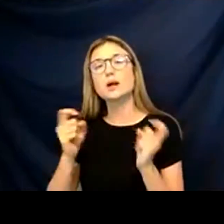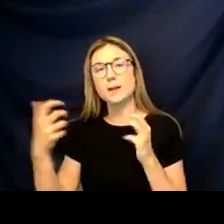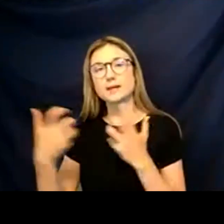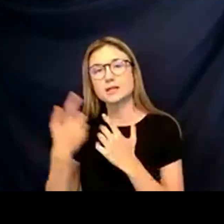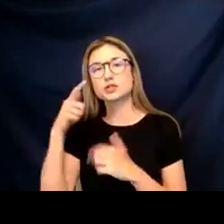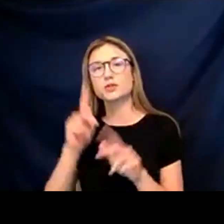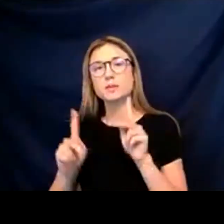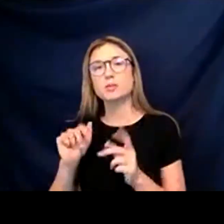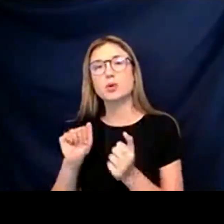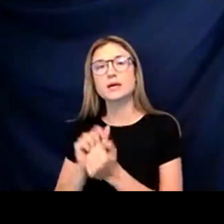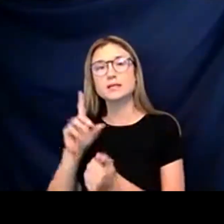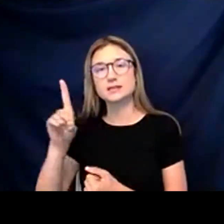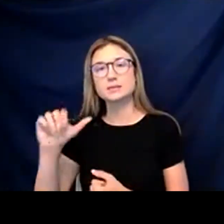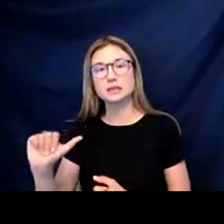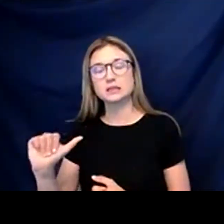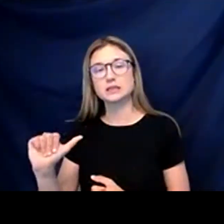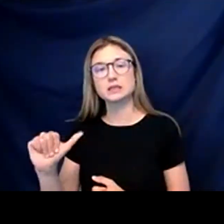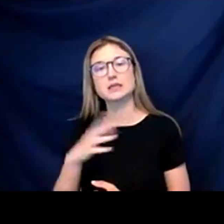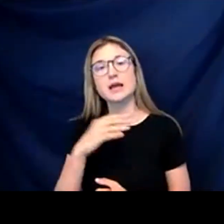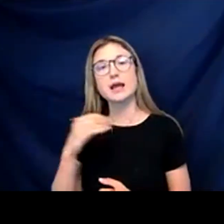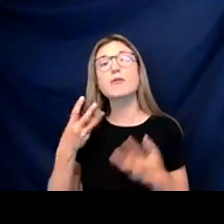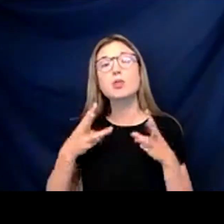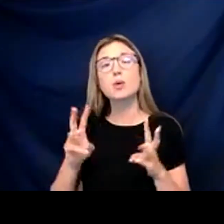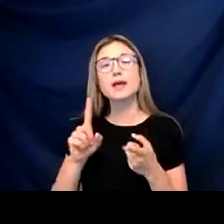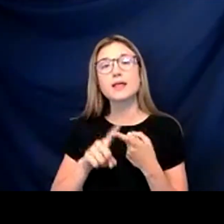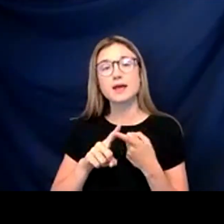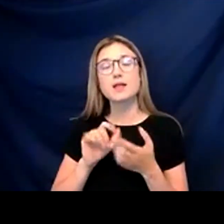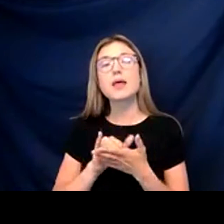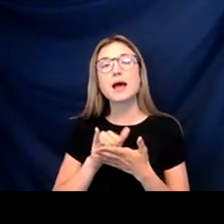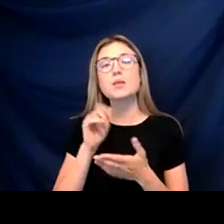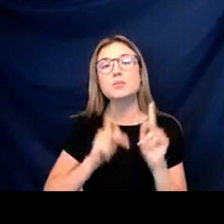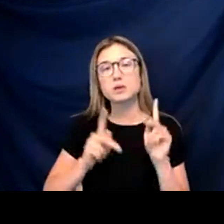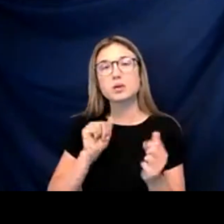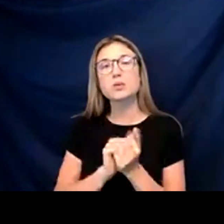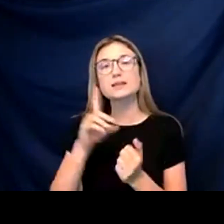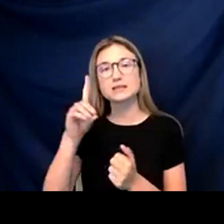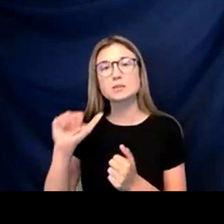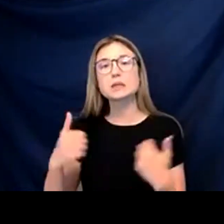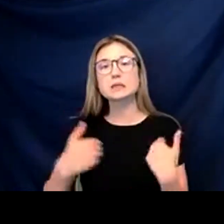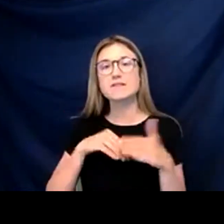that people with disabilities have access to voting.